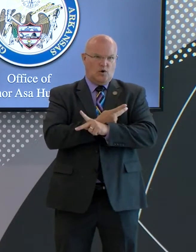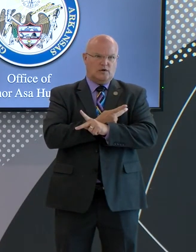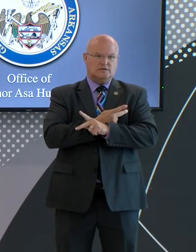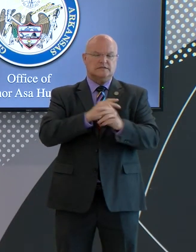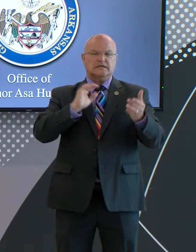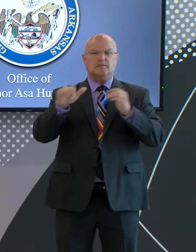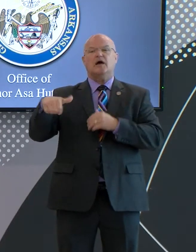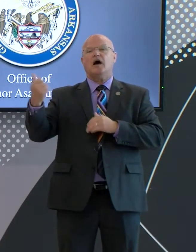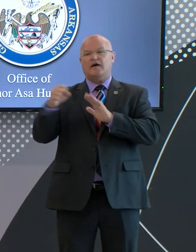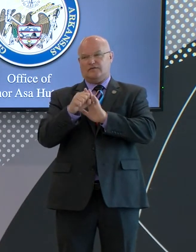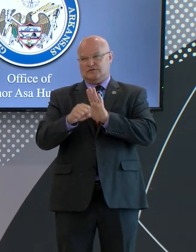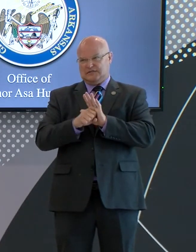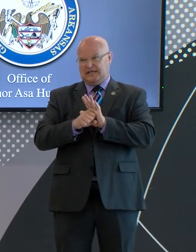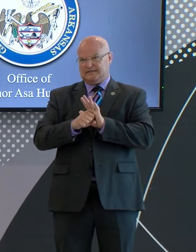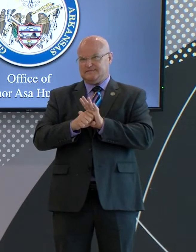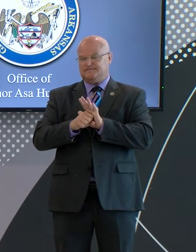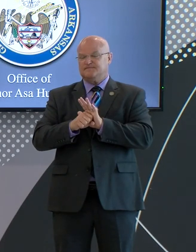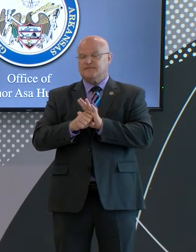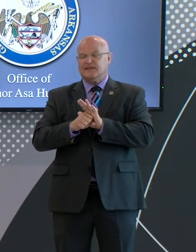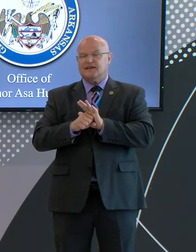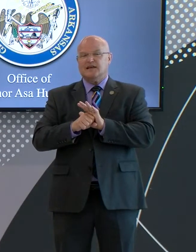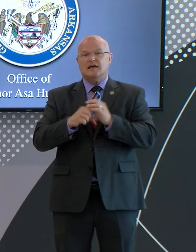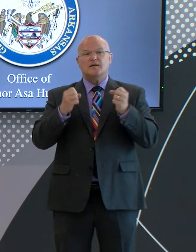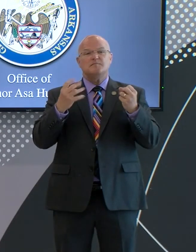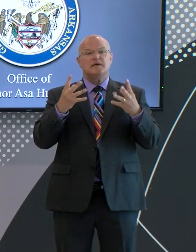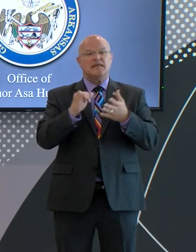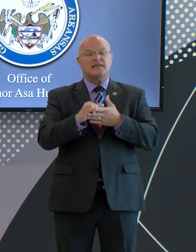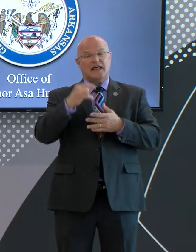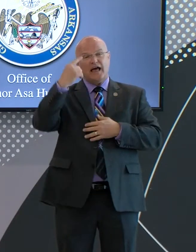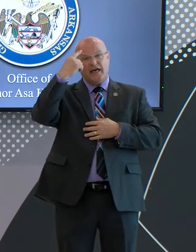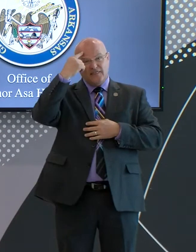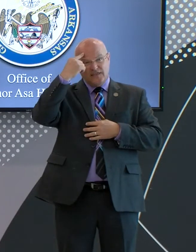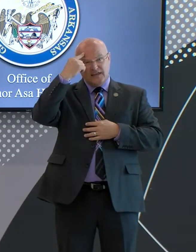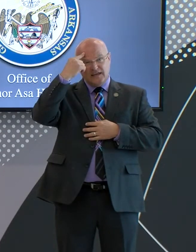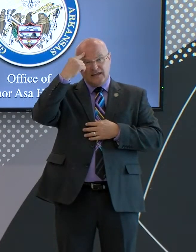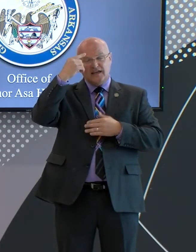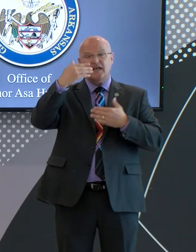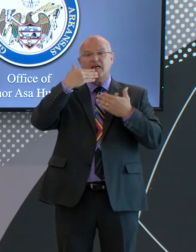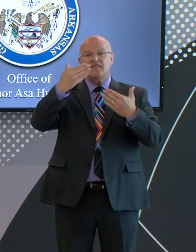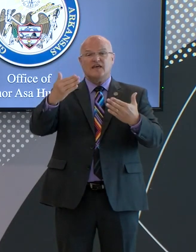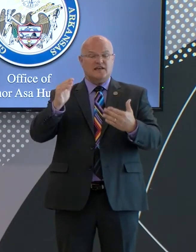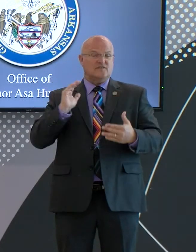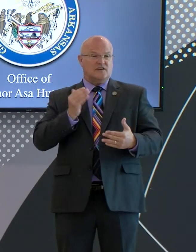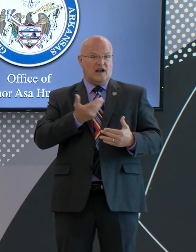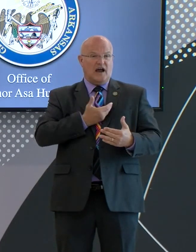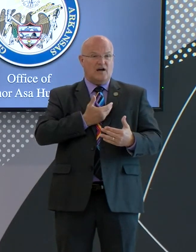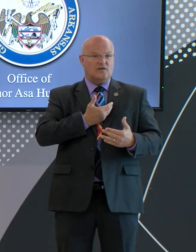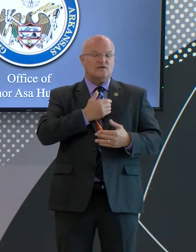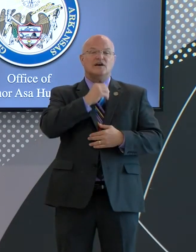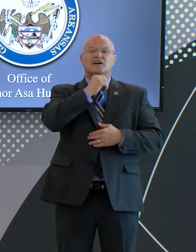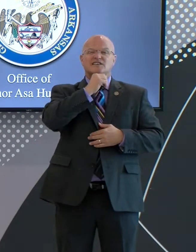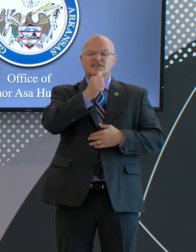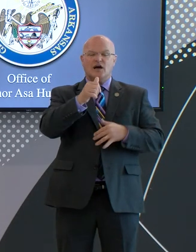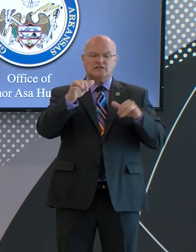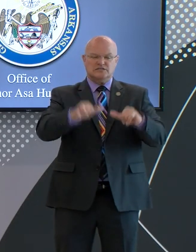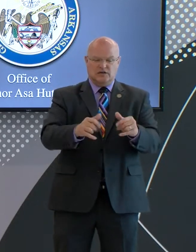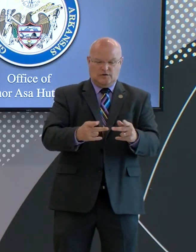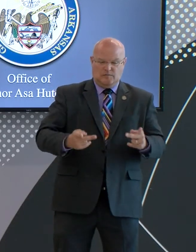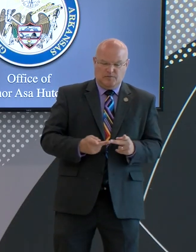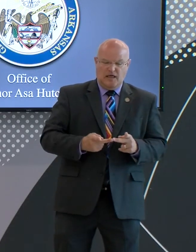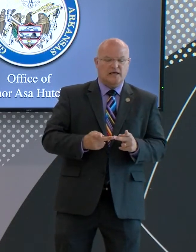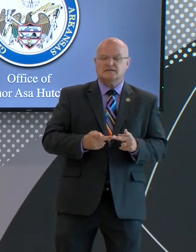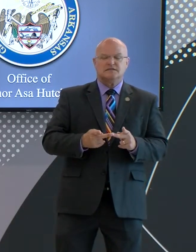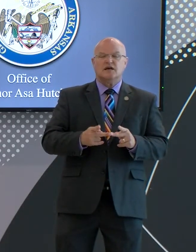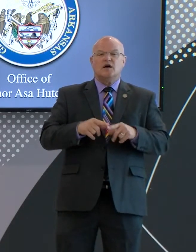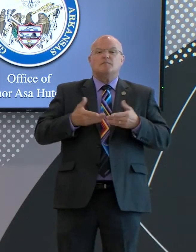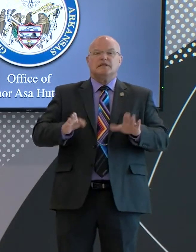other states currently stand. And a lot of that I think you can attribute to our not sheltering in place. We're